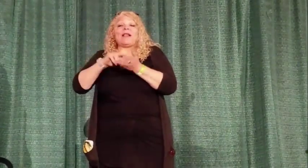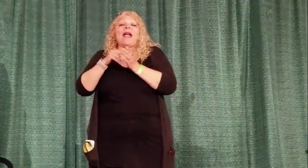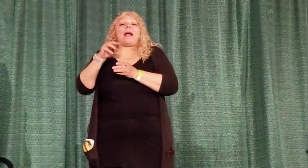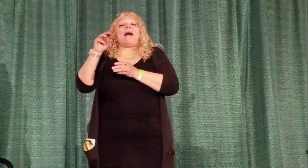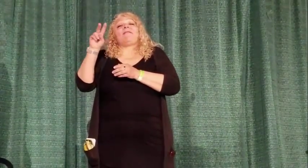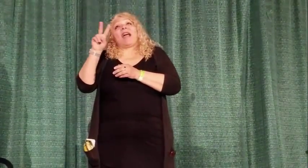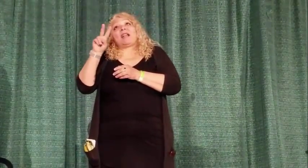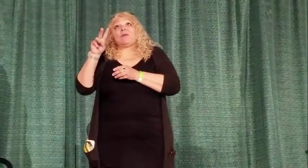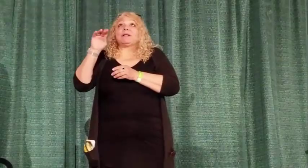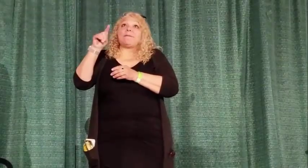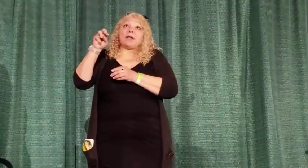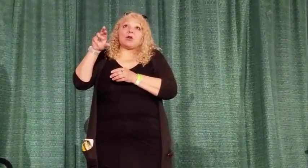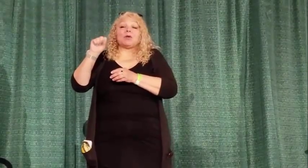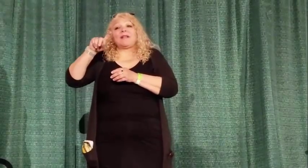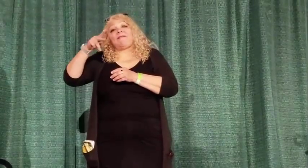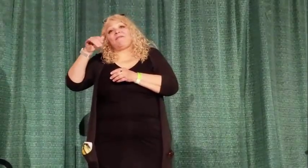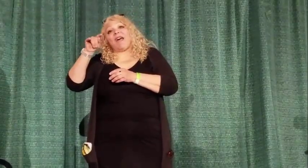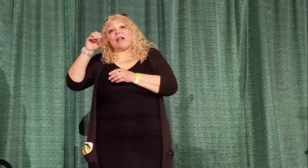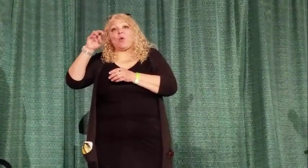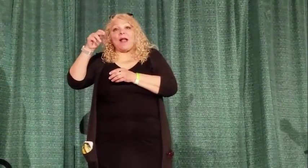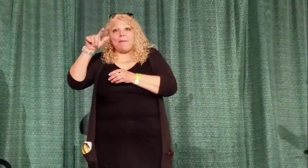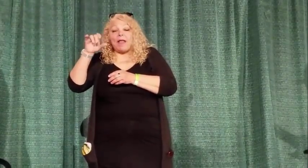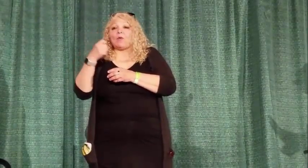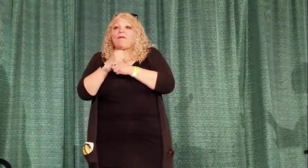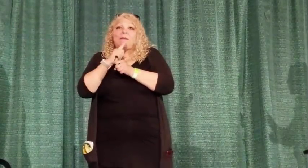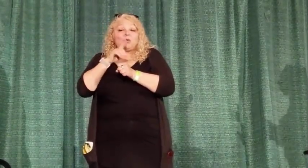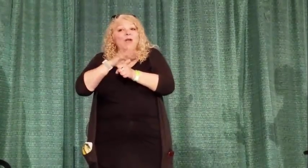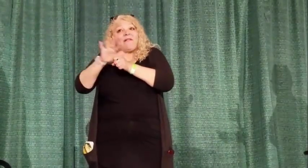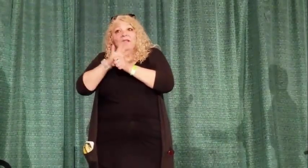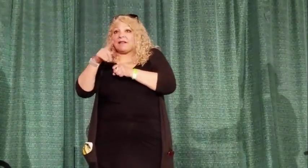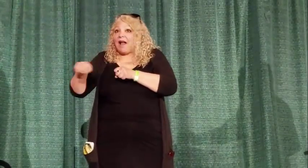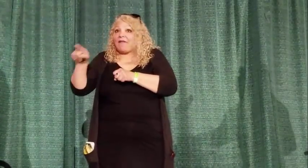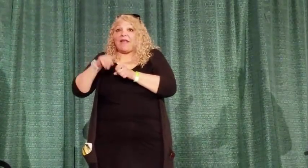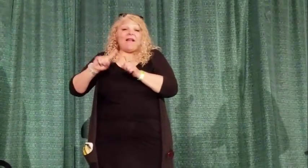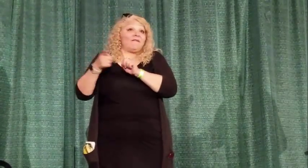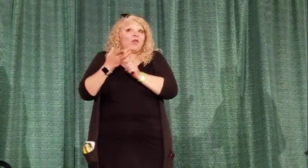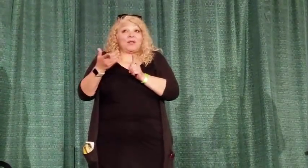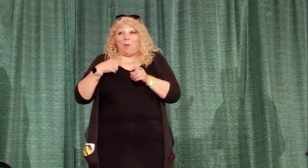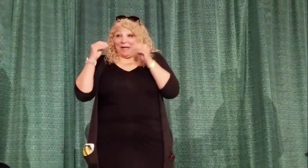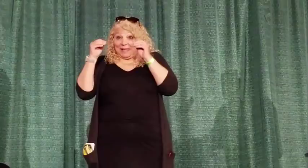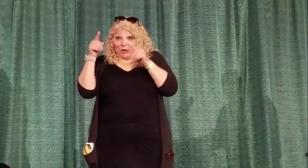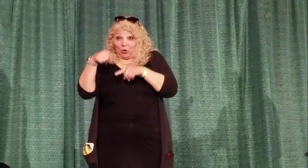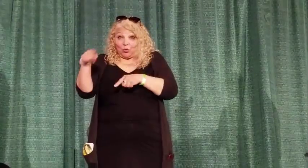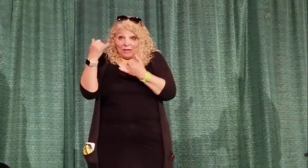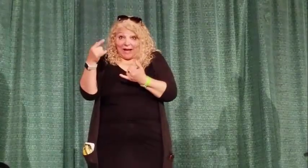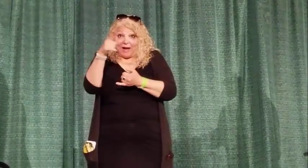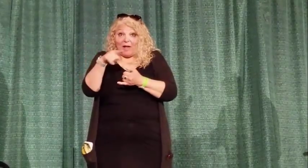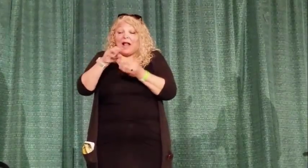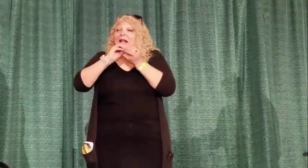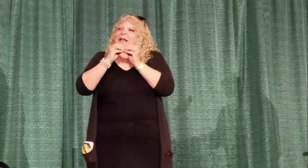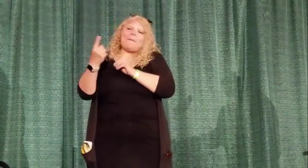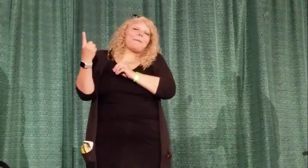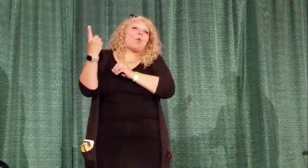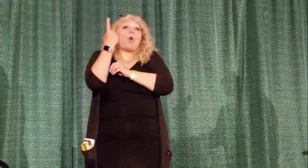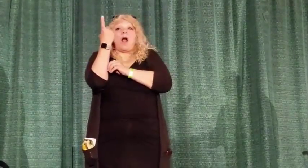minerals, antioxidants, and phytochemicals. We need to have an excellent supply of that. So the first thing I'm teaching you today is the number